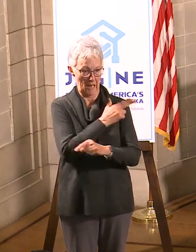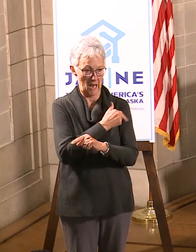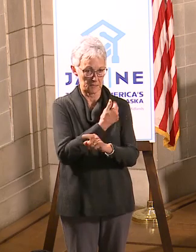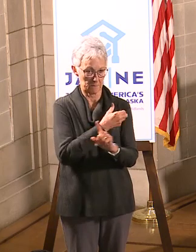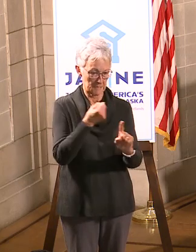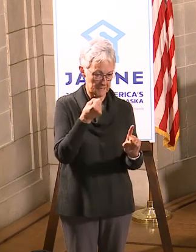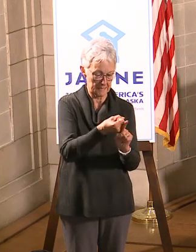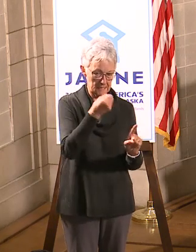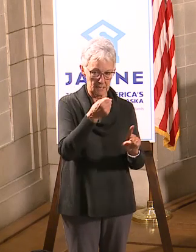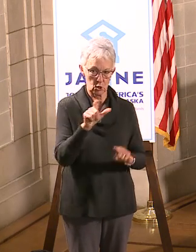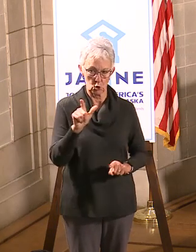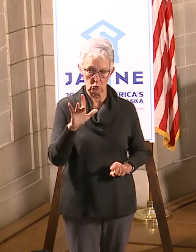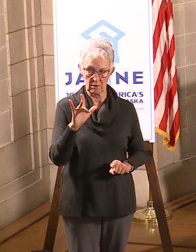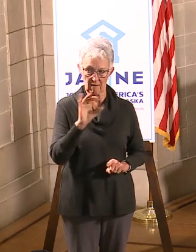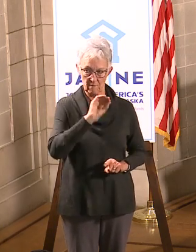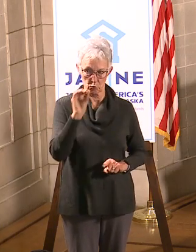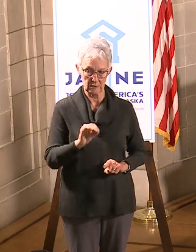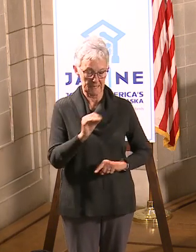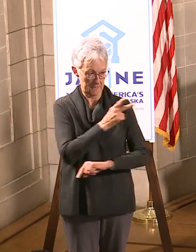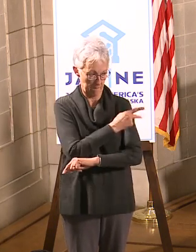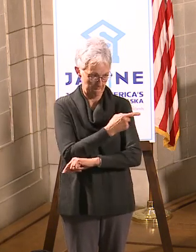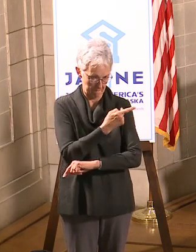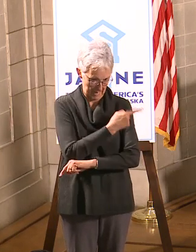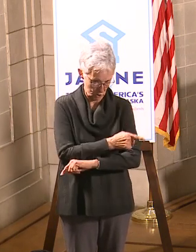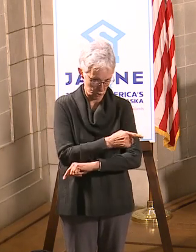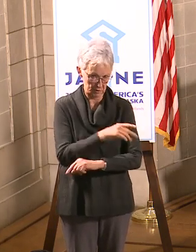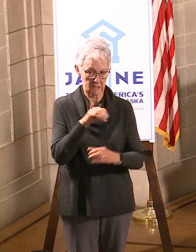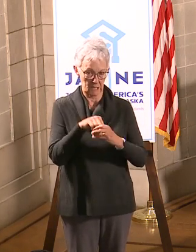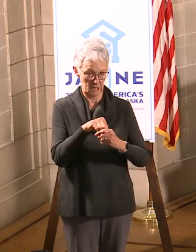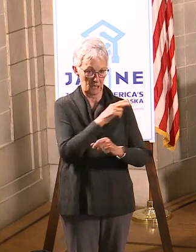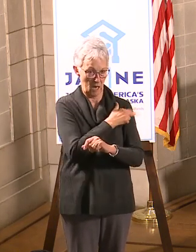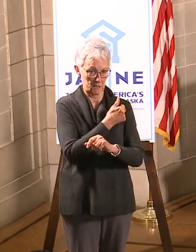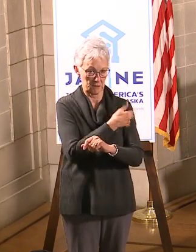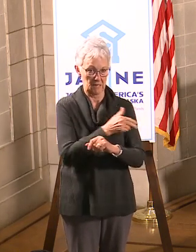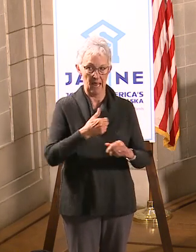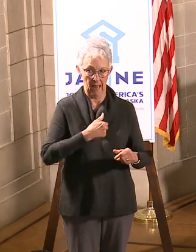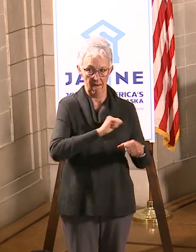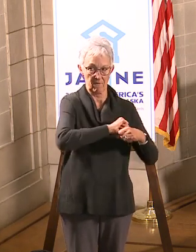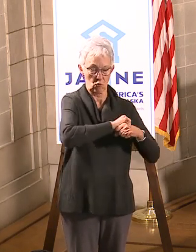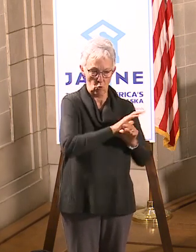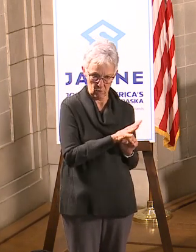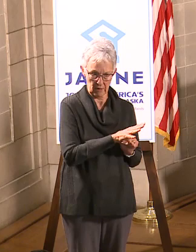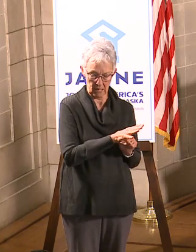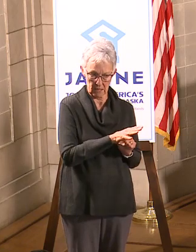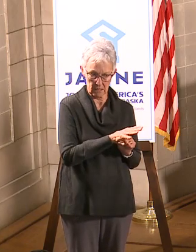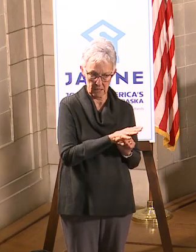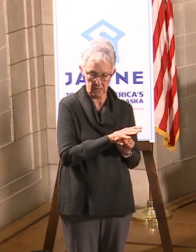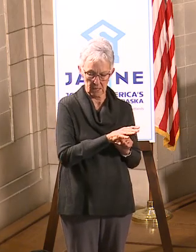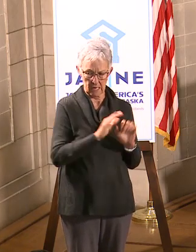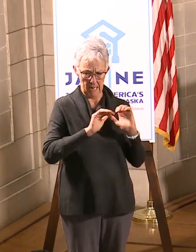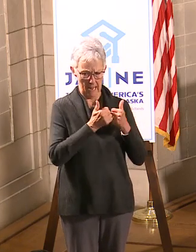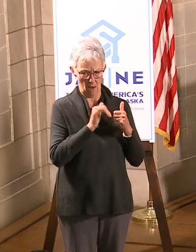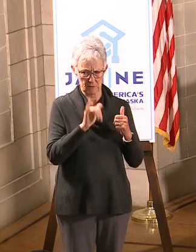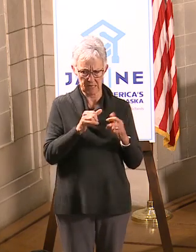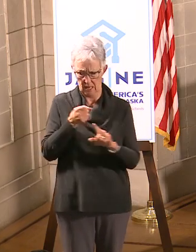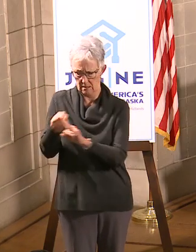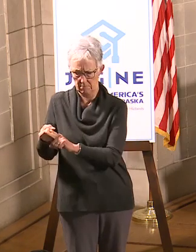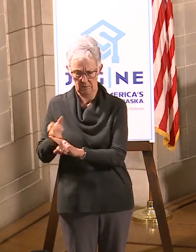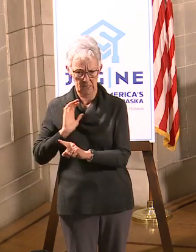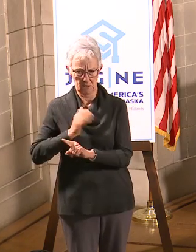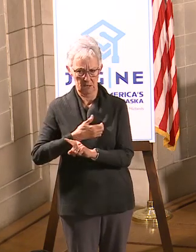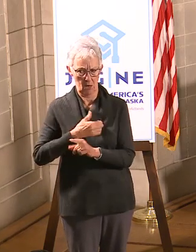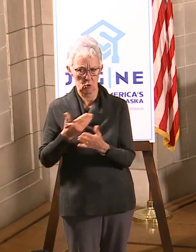Yeah, so just to go back and explain, Fred's asking, how does this all work with regard to the plan we put in place? So we're looking